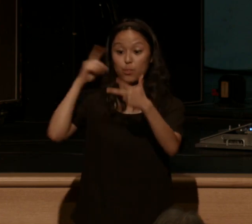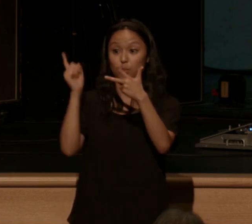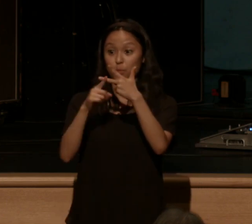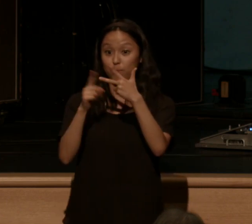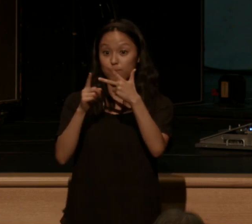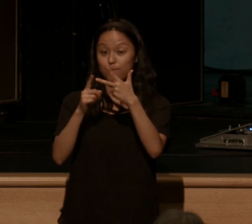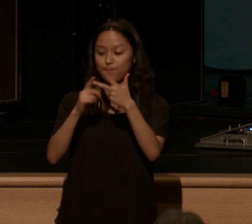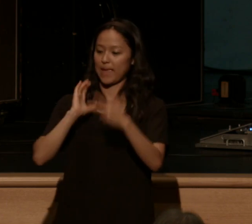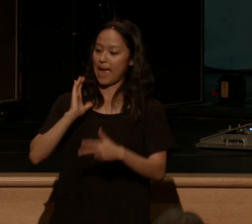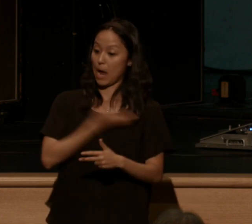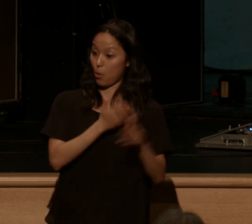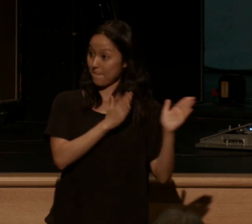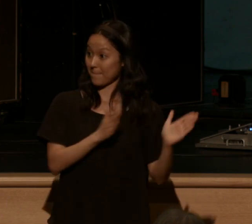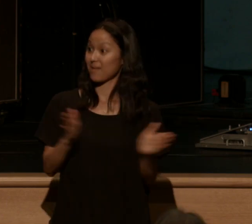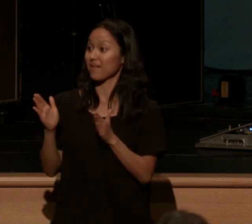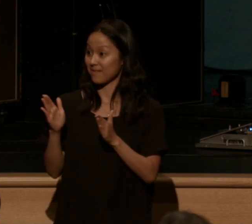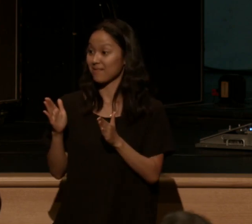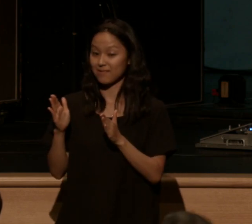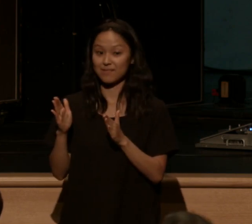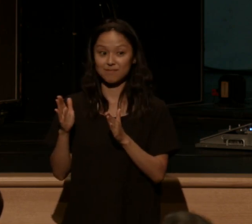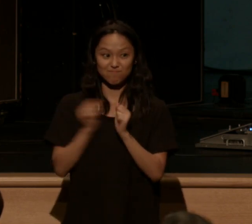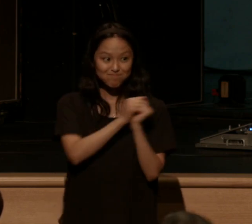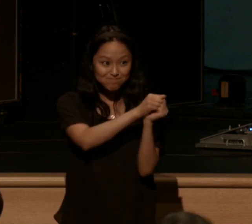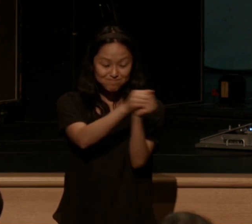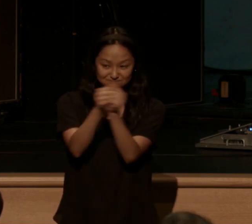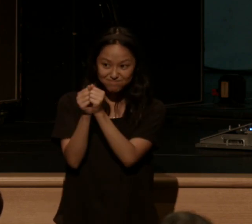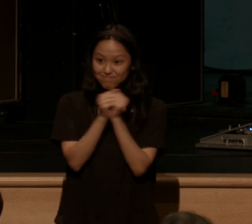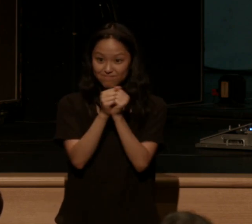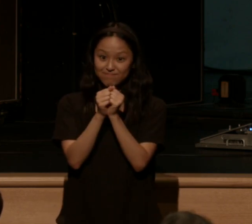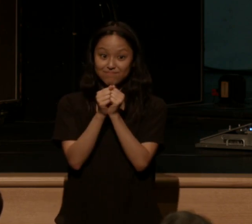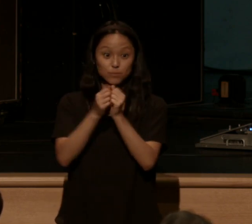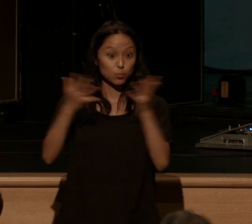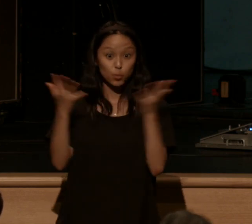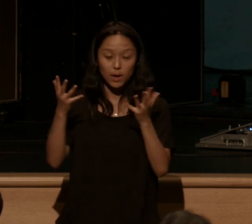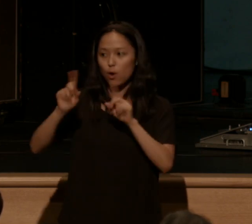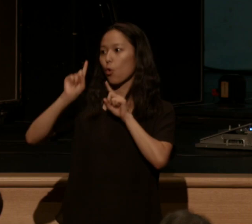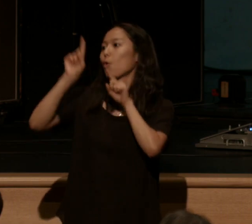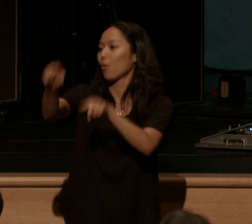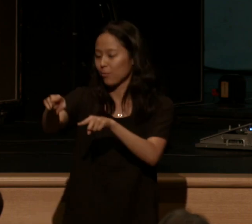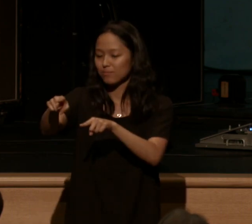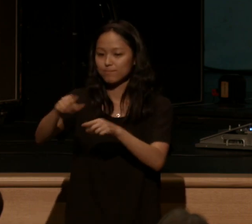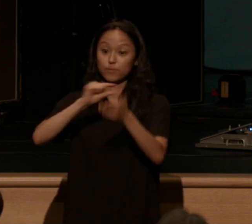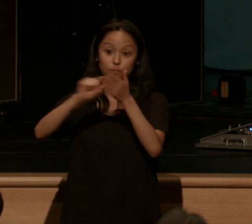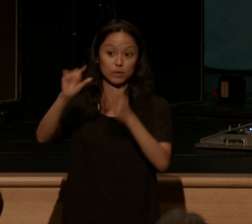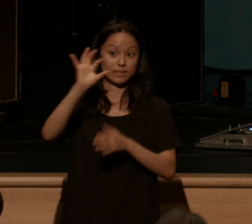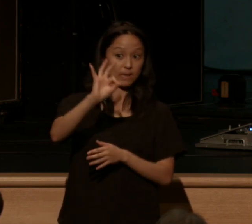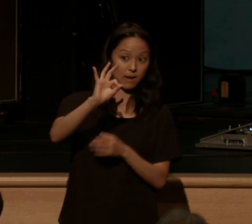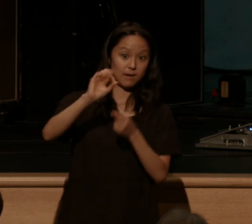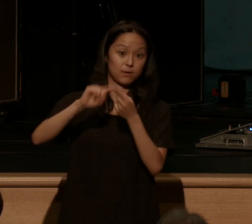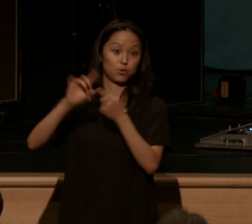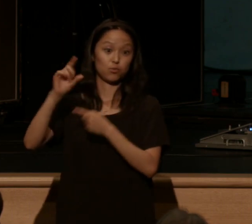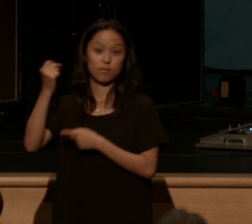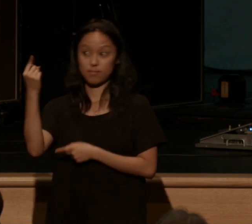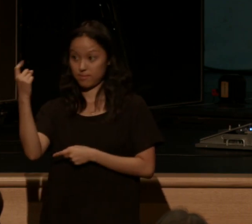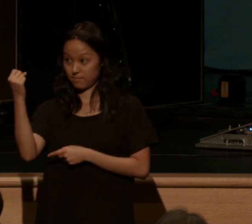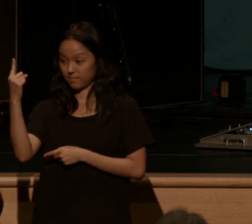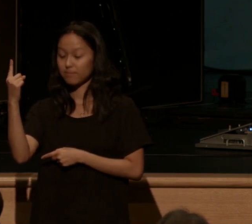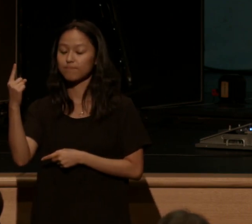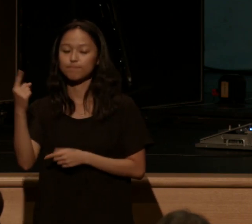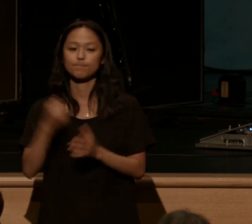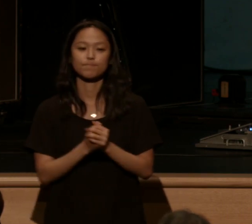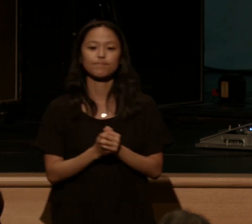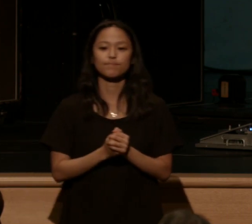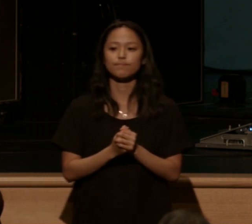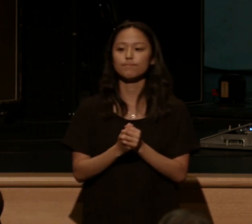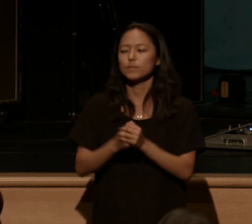our plan. Now, our plan collectively is in place. It's to go. Look at verses 9 to 11. Don't mean to spend a ton of time on this right here,